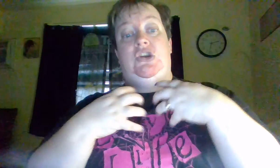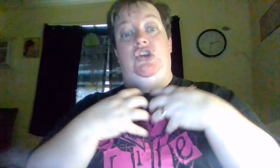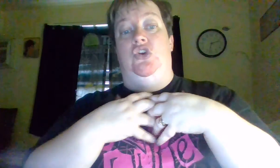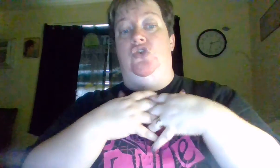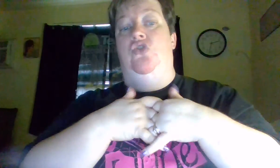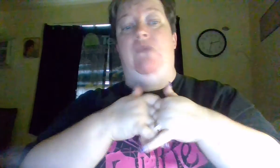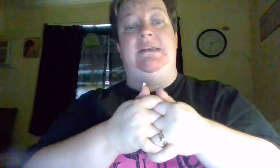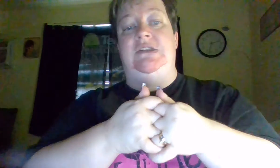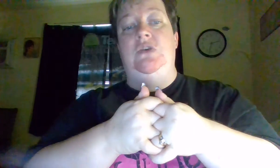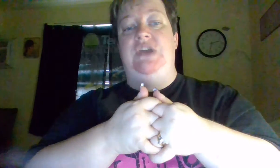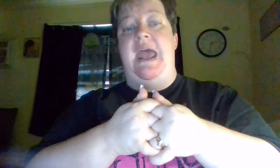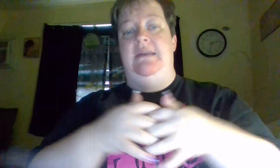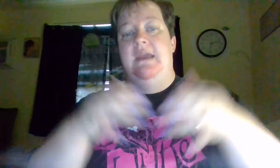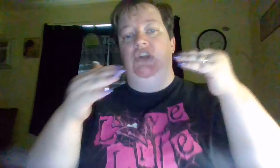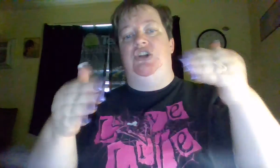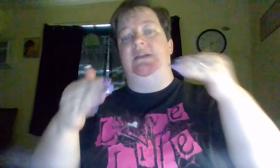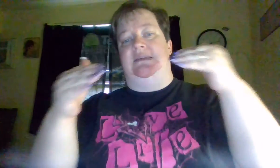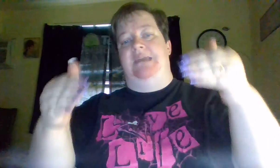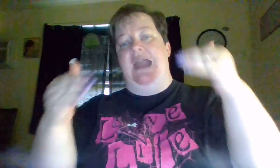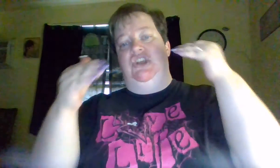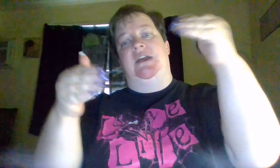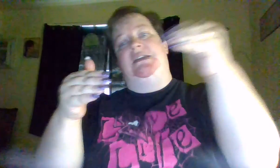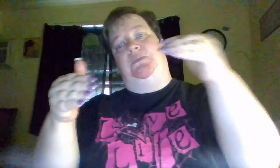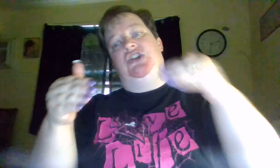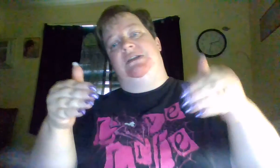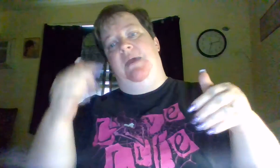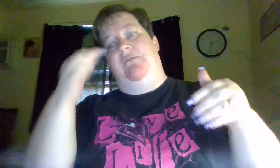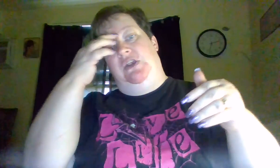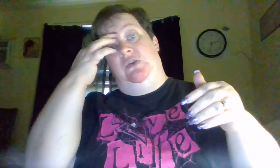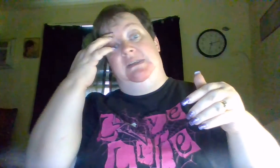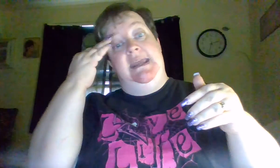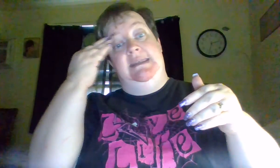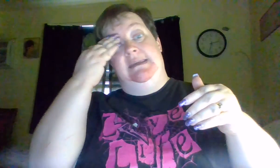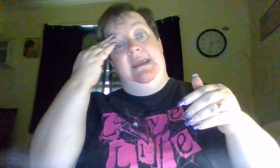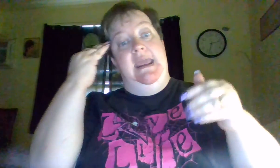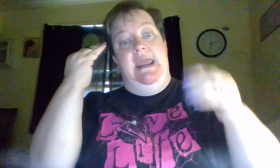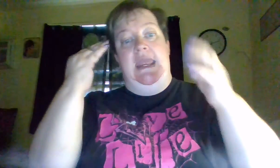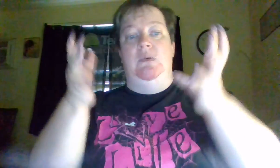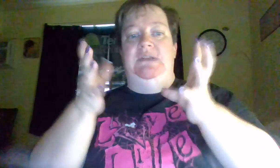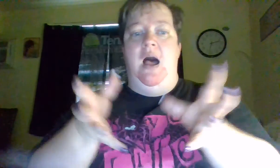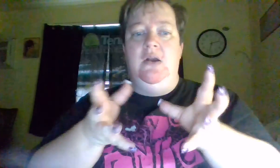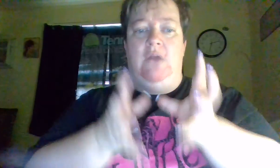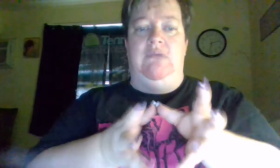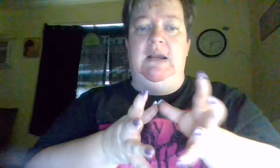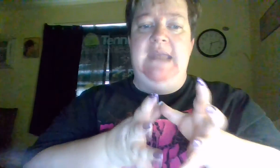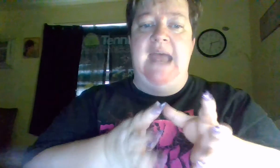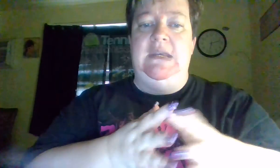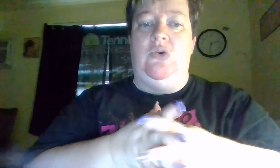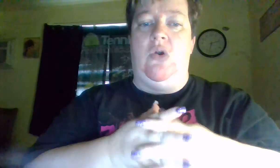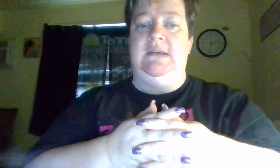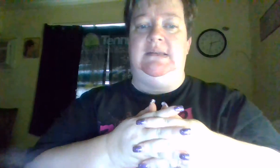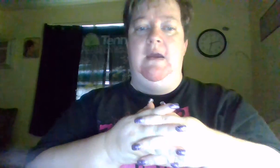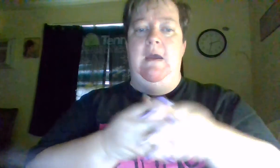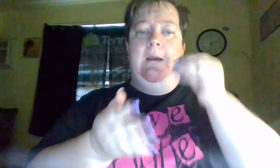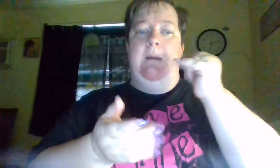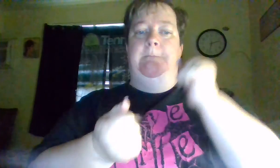the greatest news yet. Jesus died, shed his precious blood for your sins. He was hung on a rugged, nasty cross,